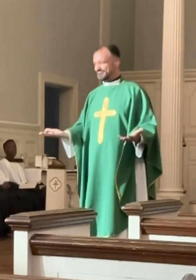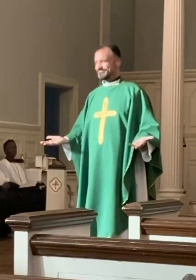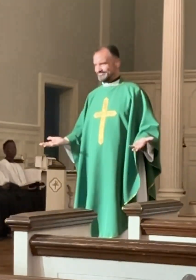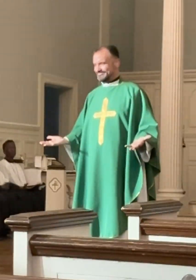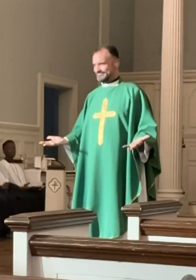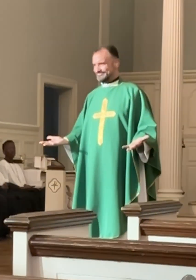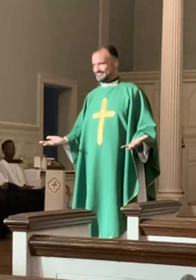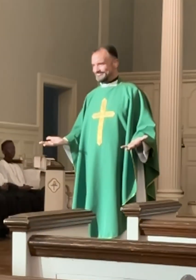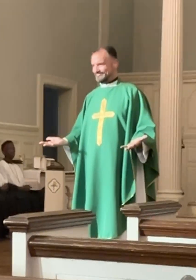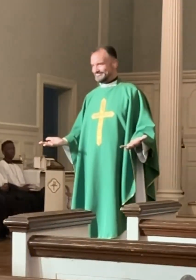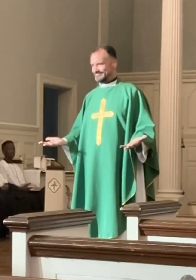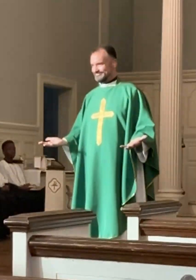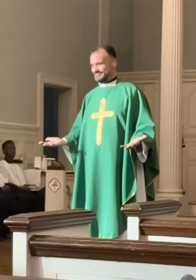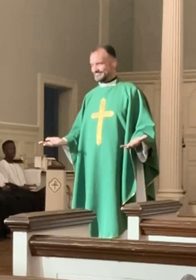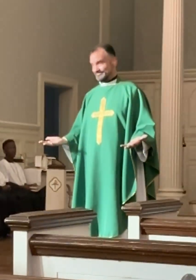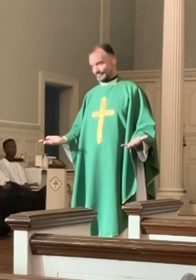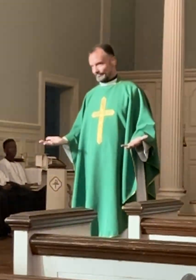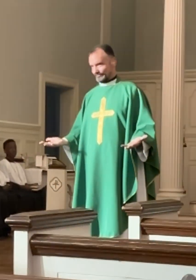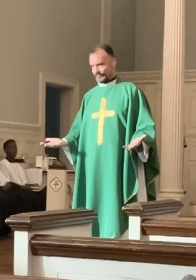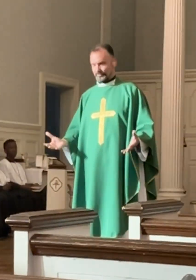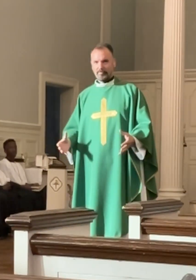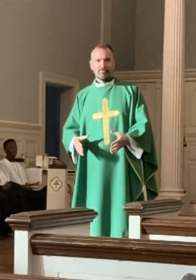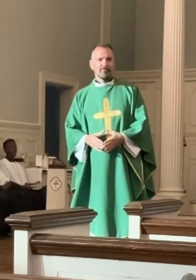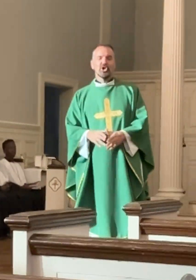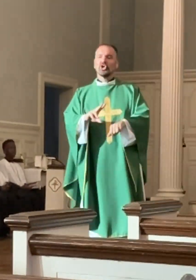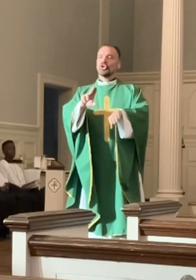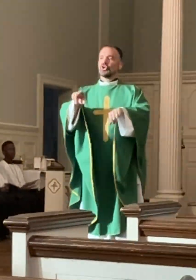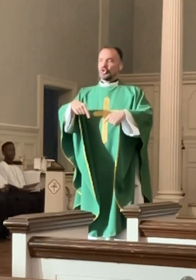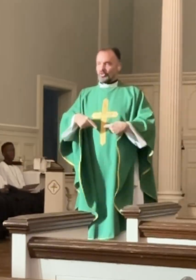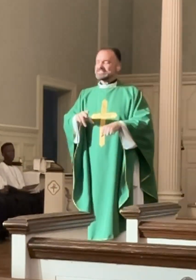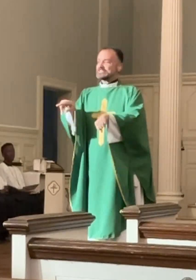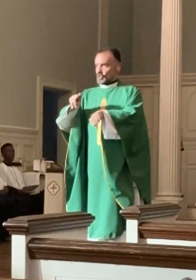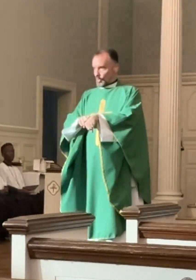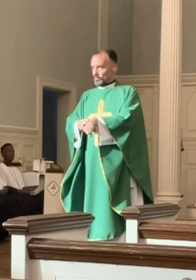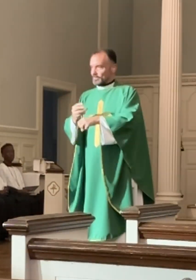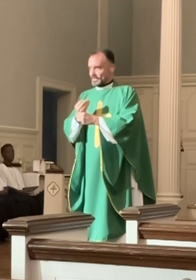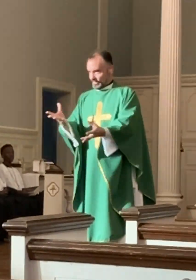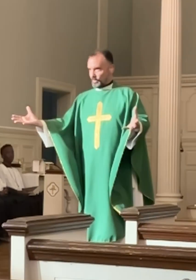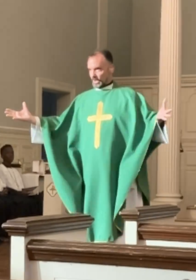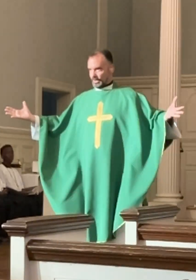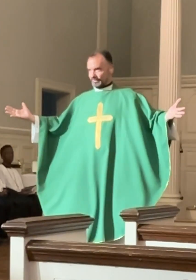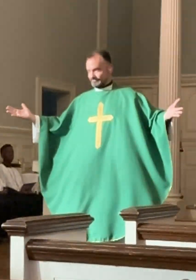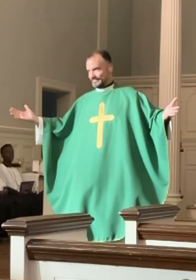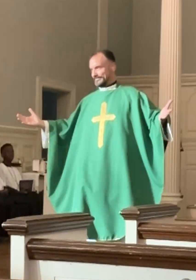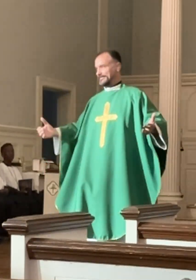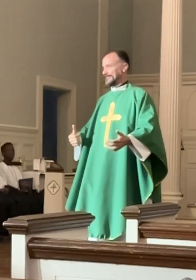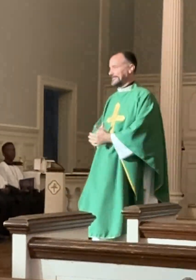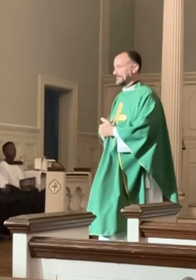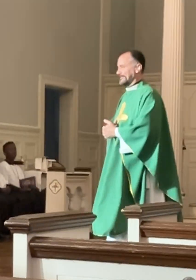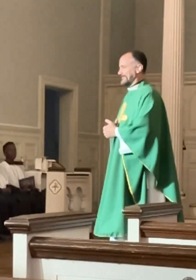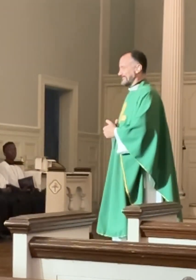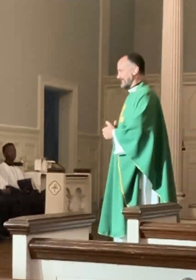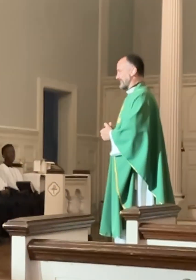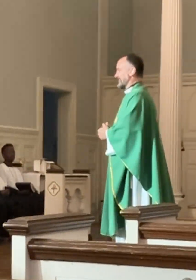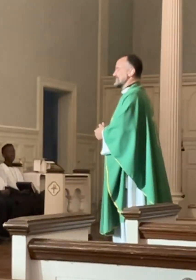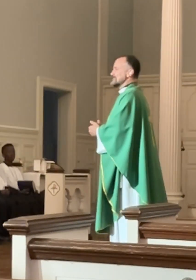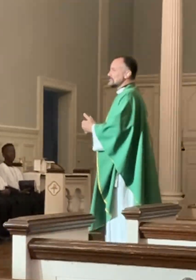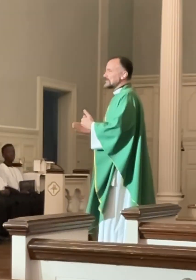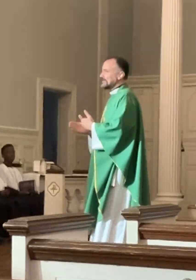You know, that's a normal thing, right? I've been telling you guys that experience of being nervous. That's what it means